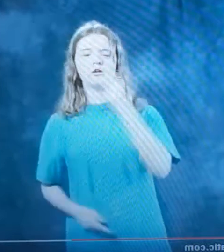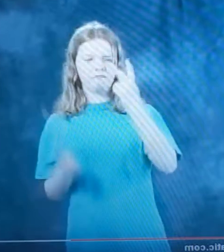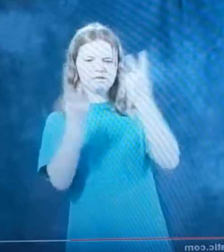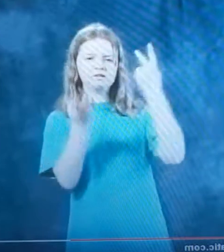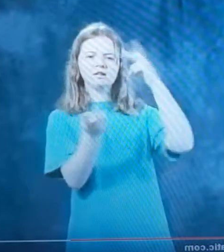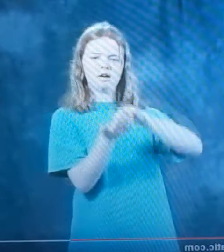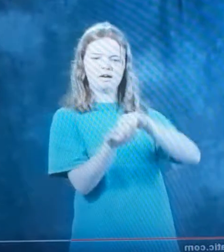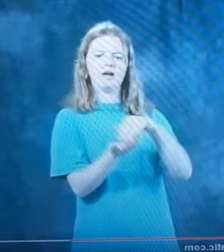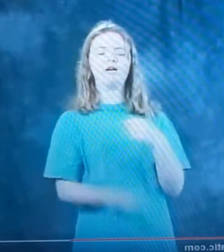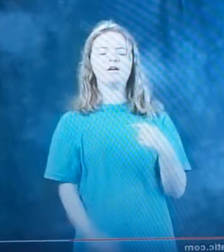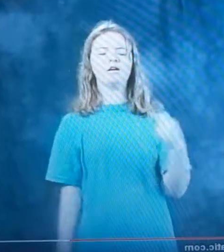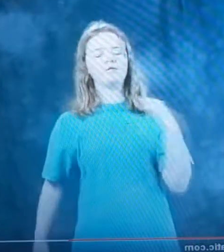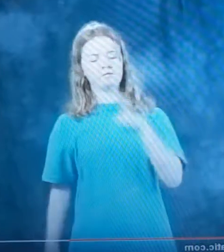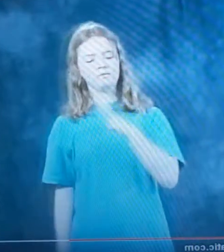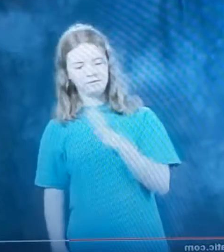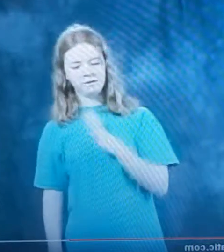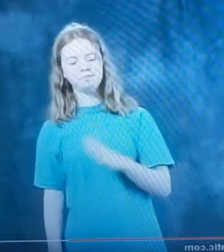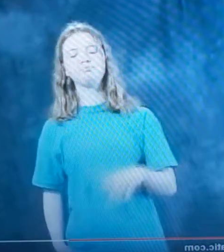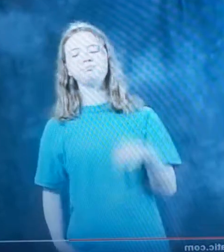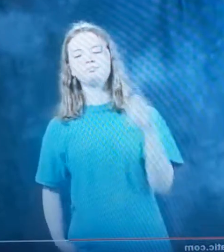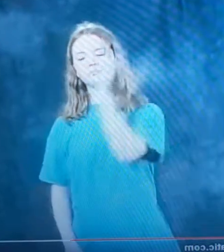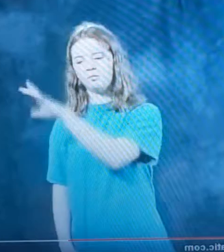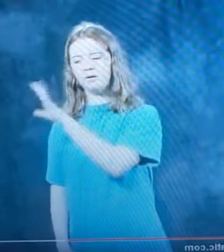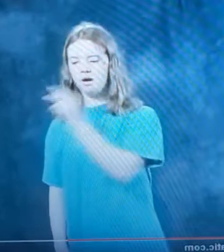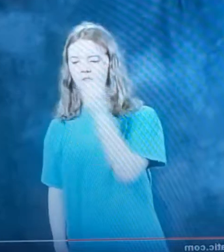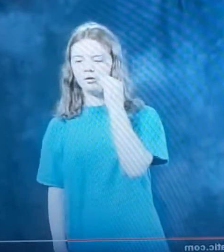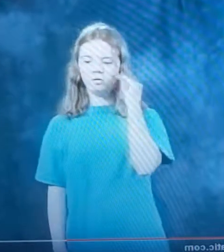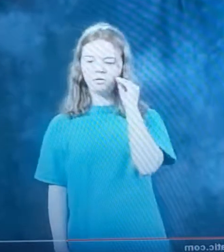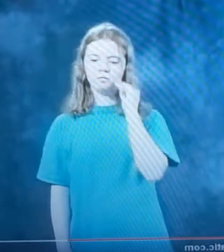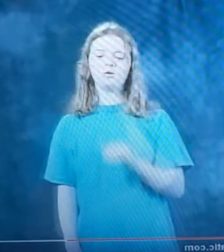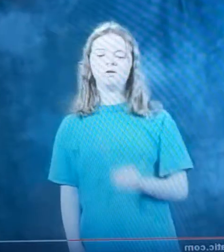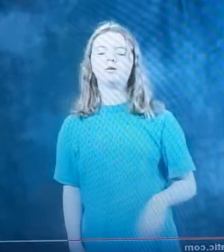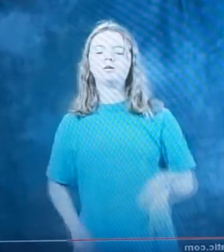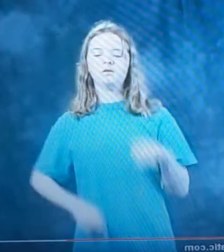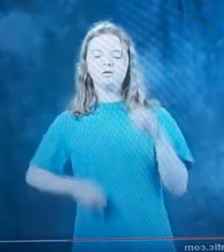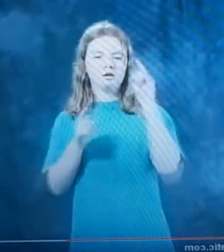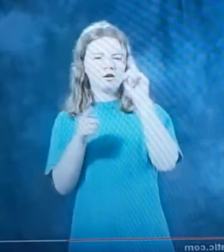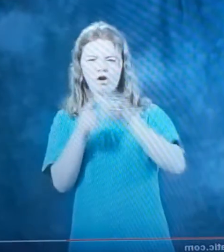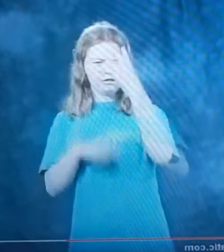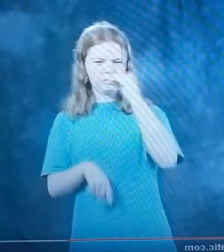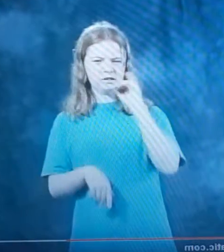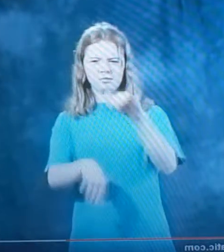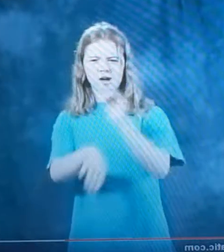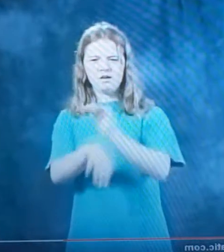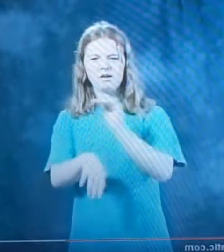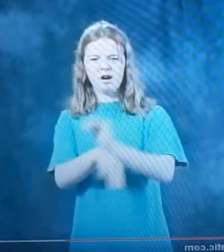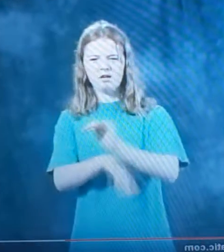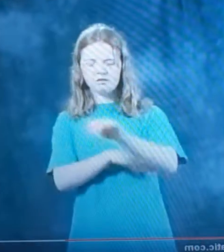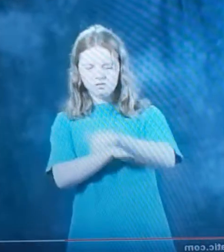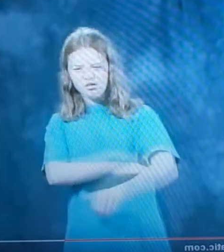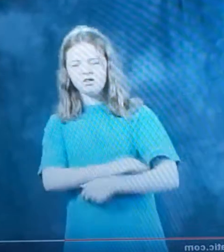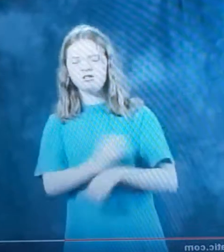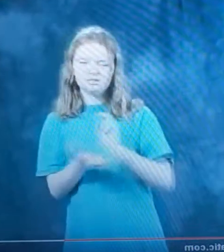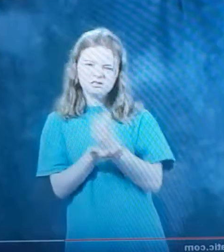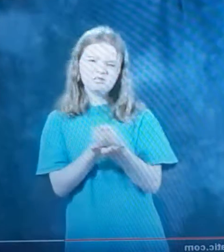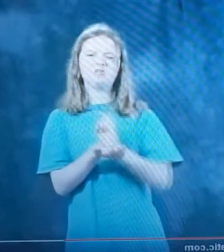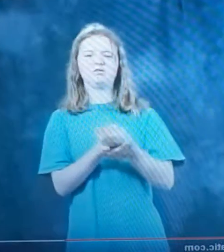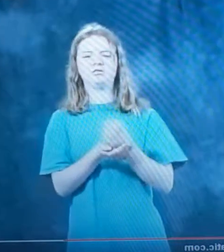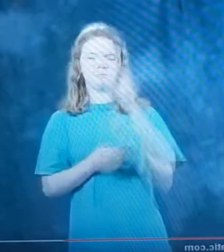gets worse, then visit us again." So we thought, okay, fine. So I went back home. And I couldn't sleep that night. I kept tossing